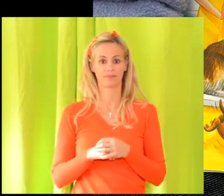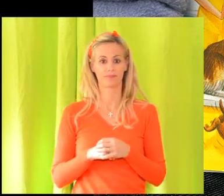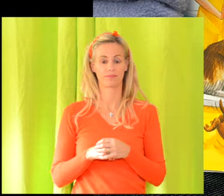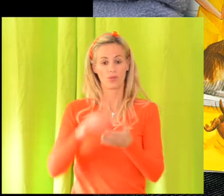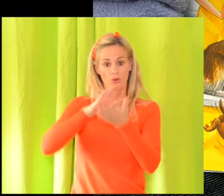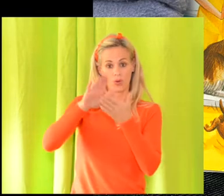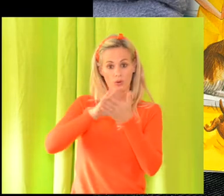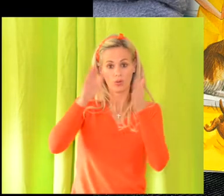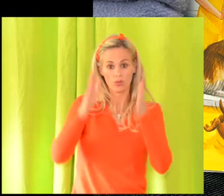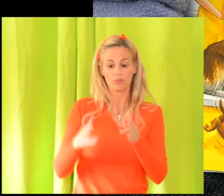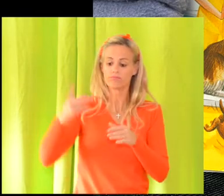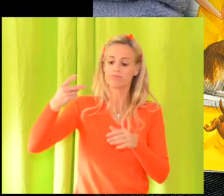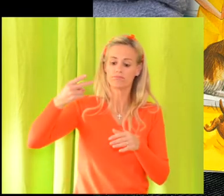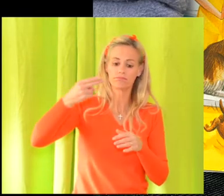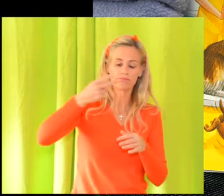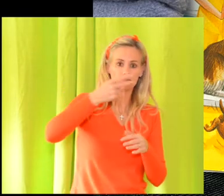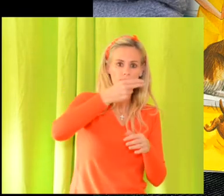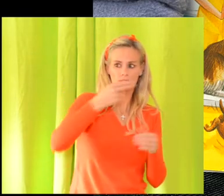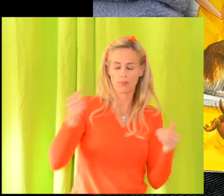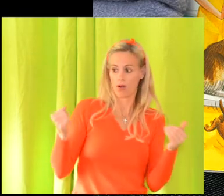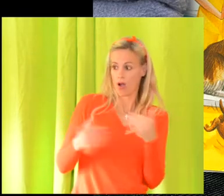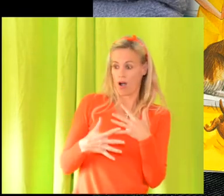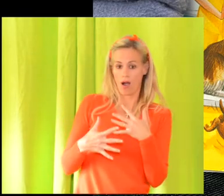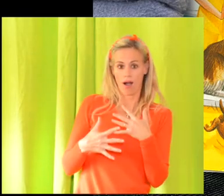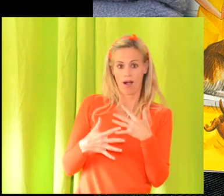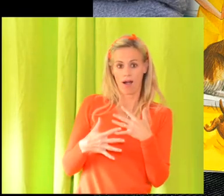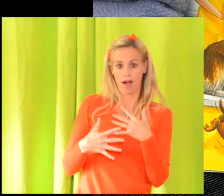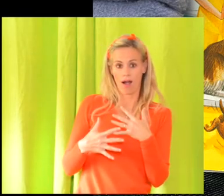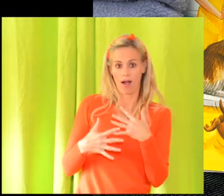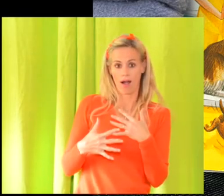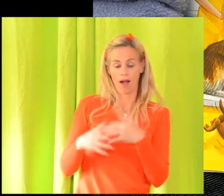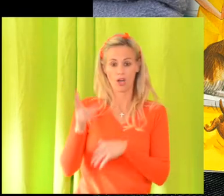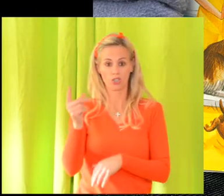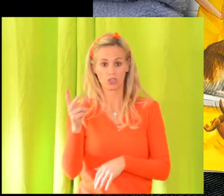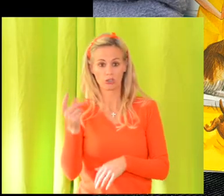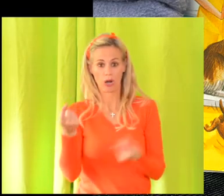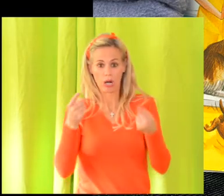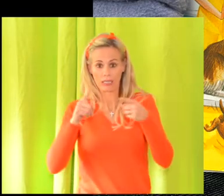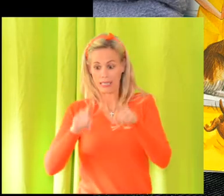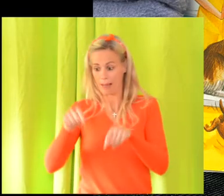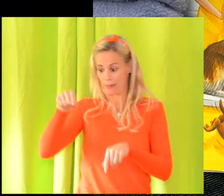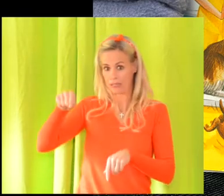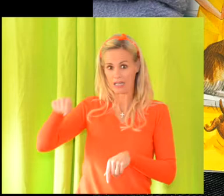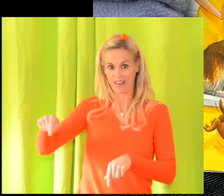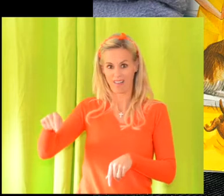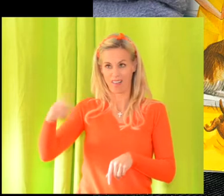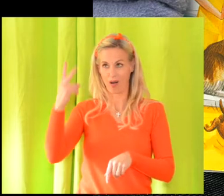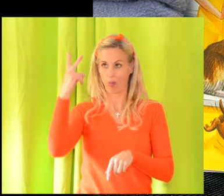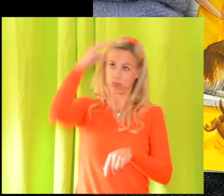Groomer snipping. Gets a scare. Dogs end up with wacky hair.